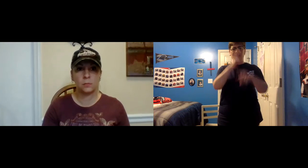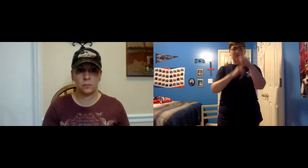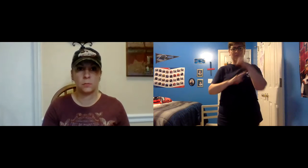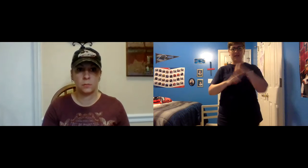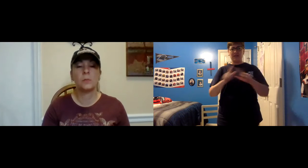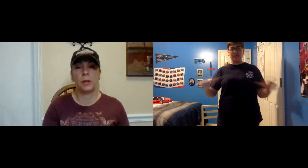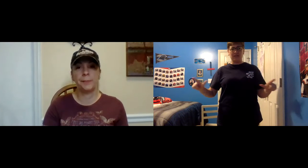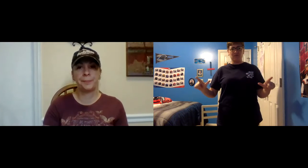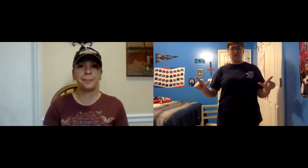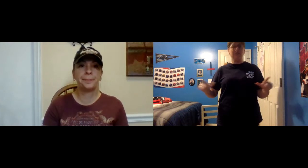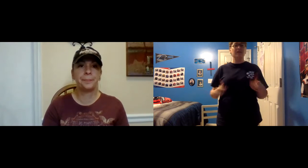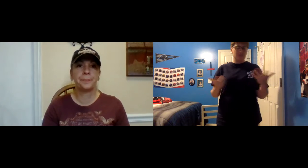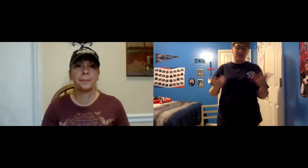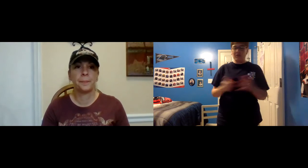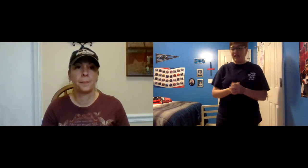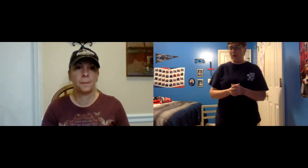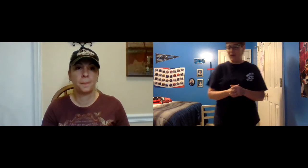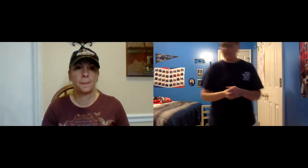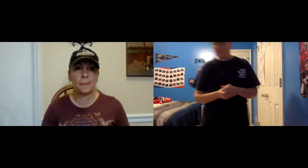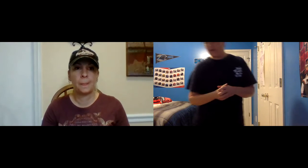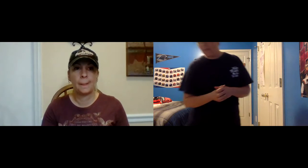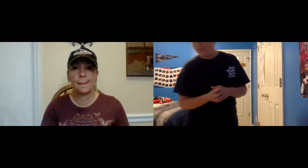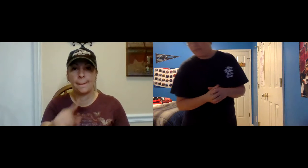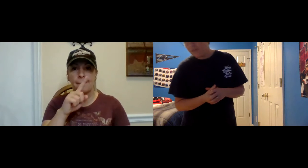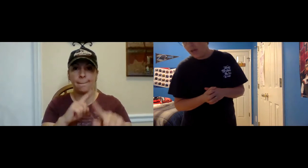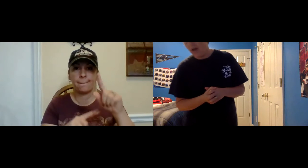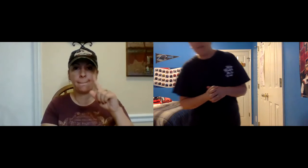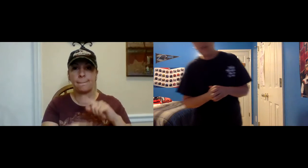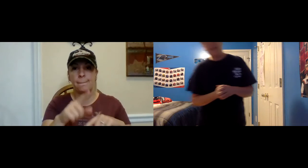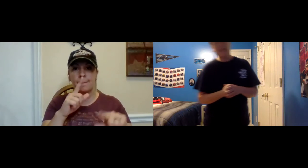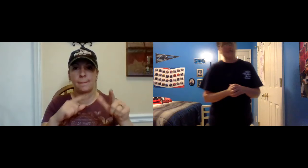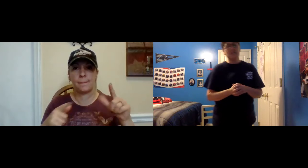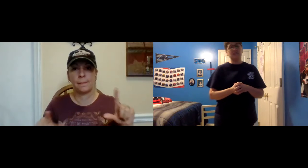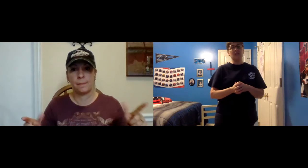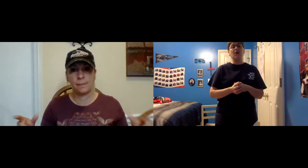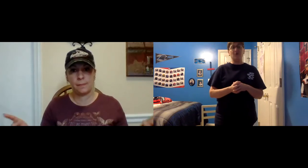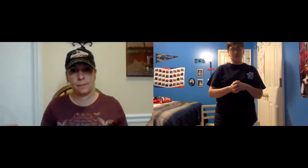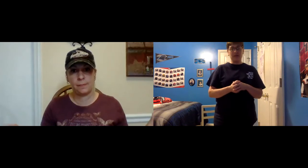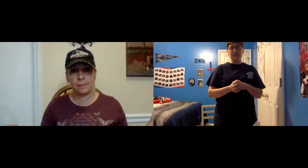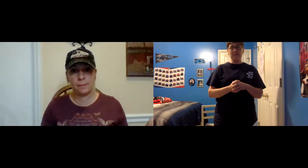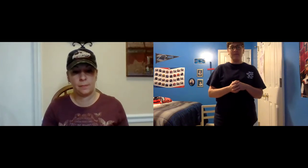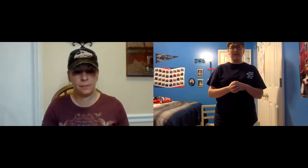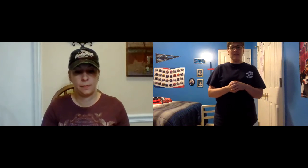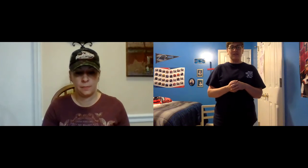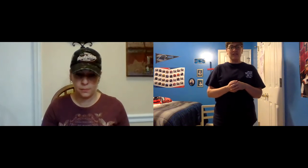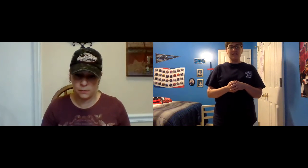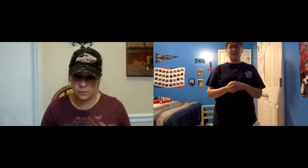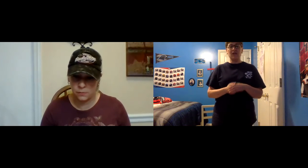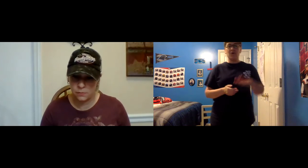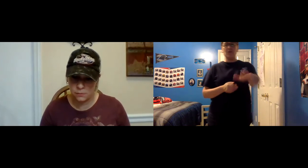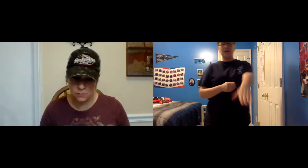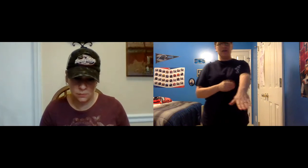out, around and then shoot. So you can do it that way as well. And then slow, yep. So